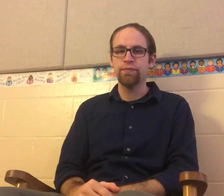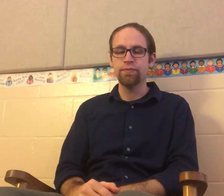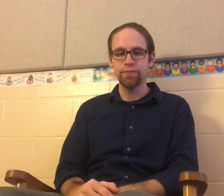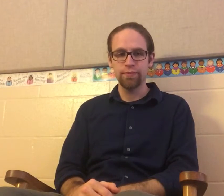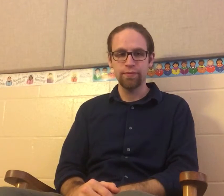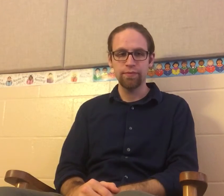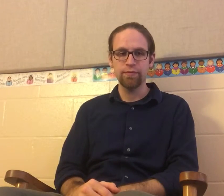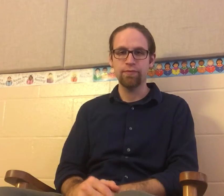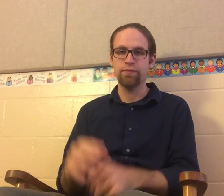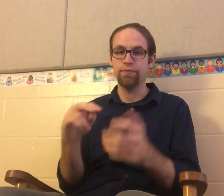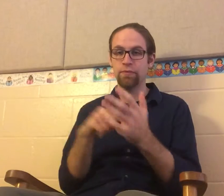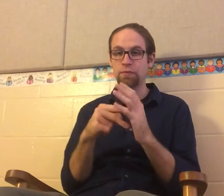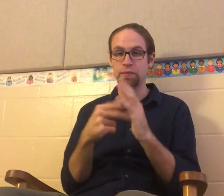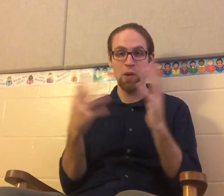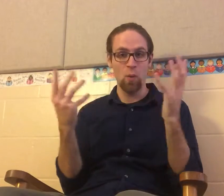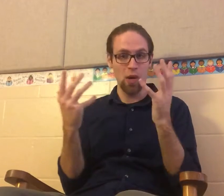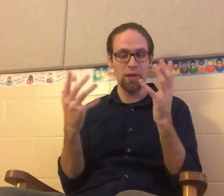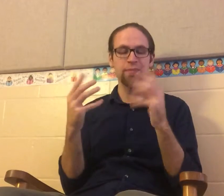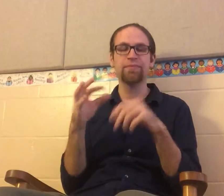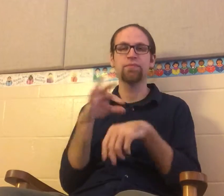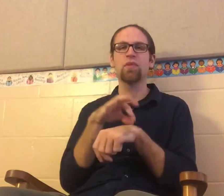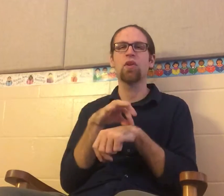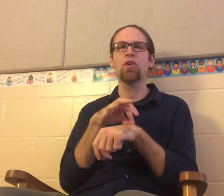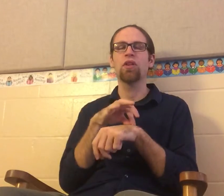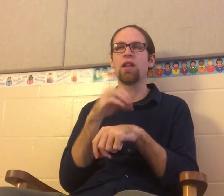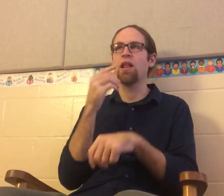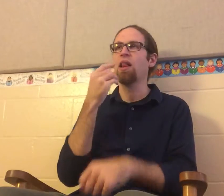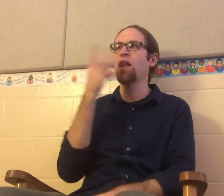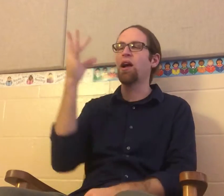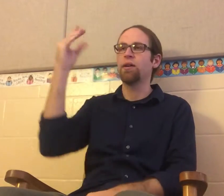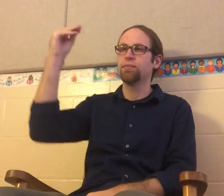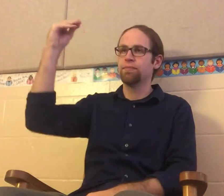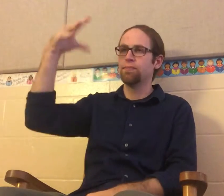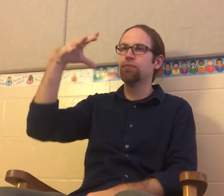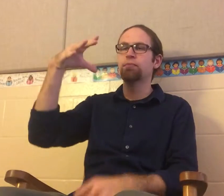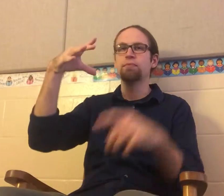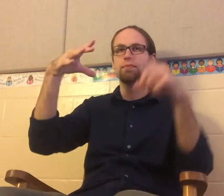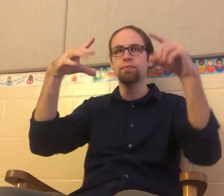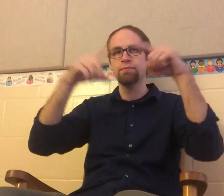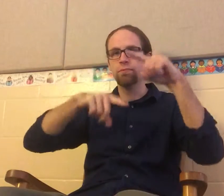This means that different parts of Earth receive different amounts of sunlight and warmth.